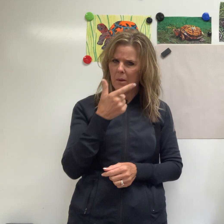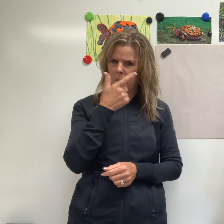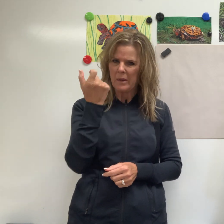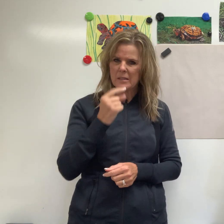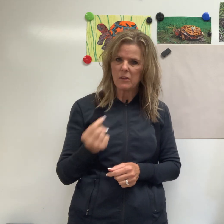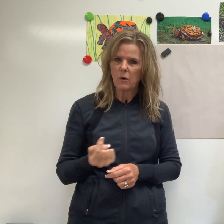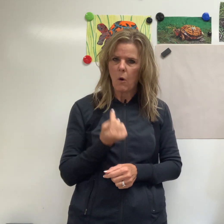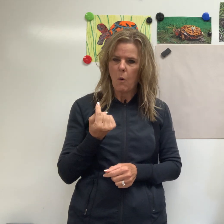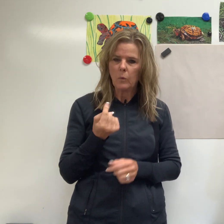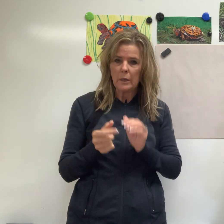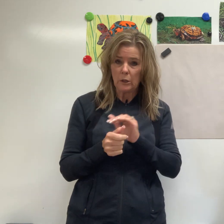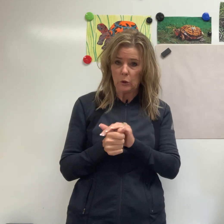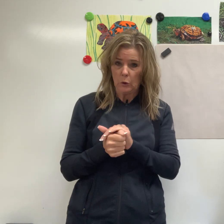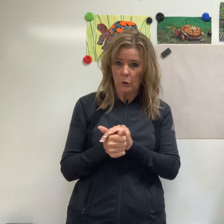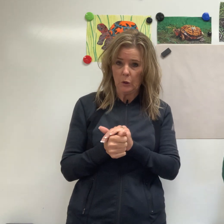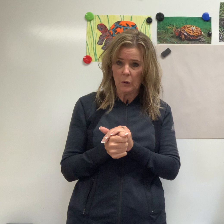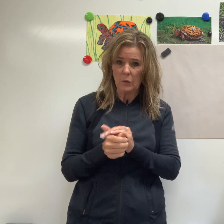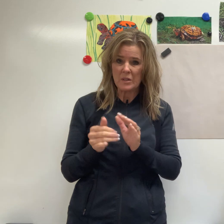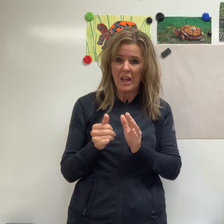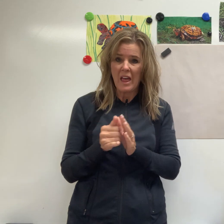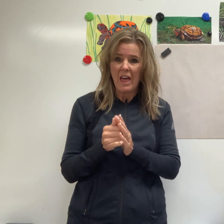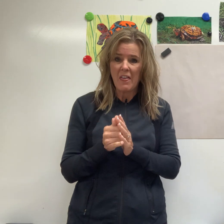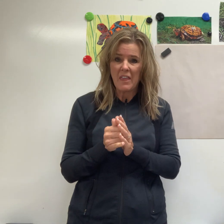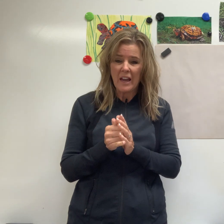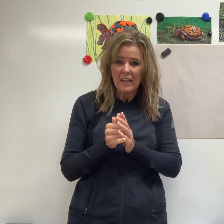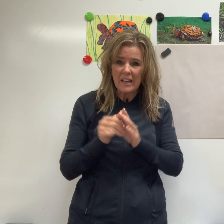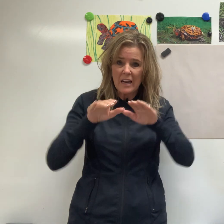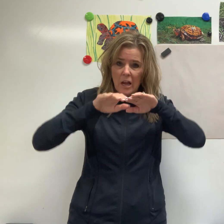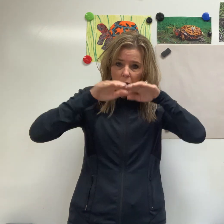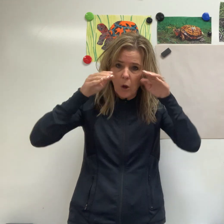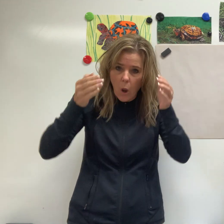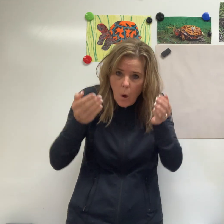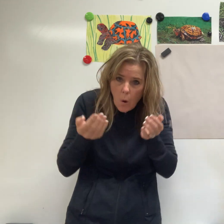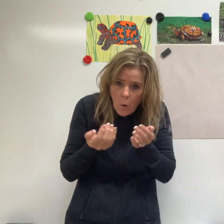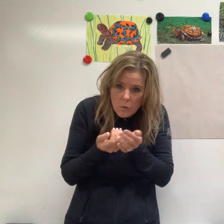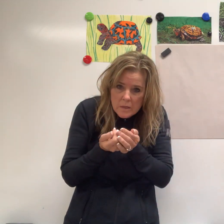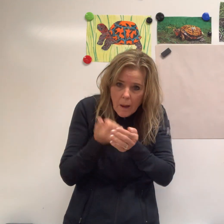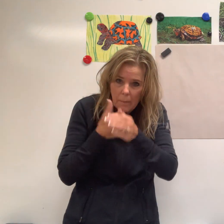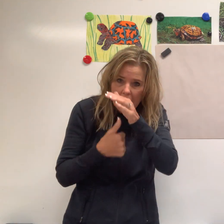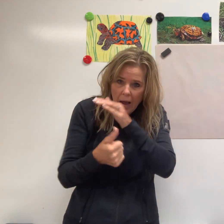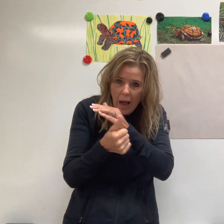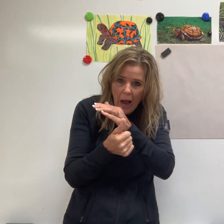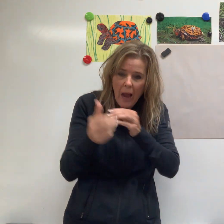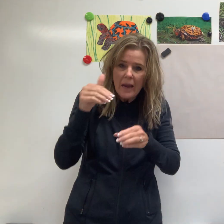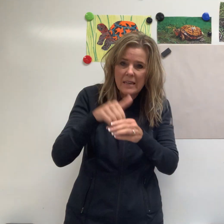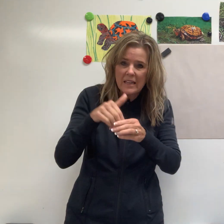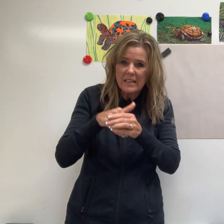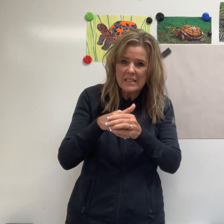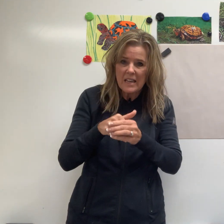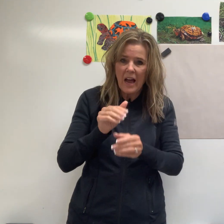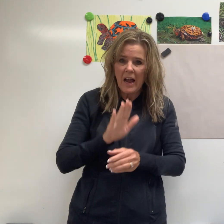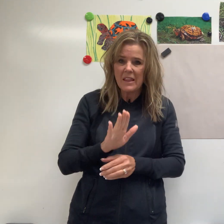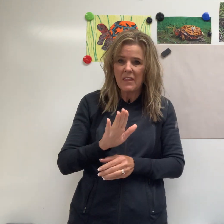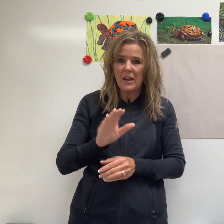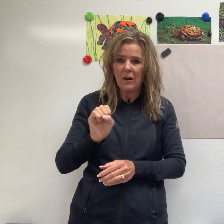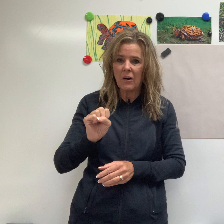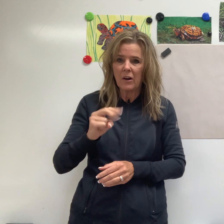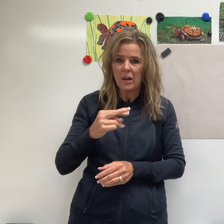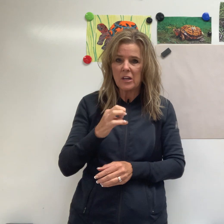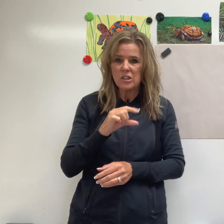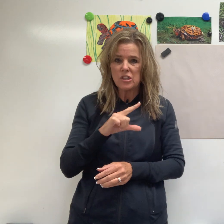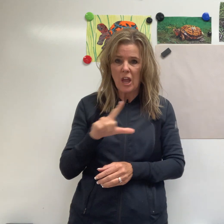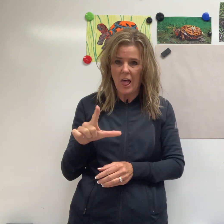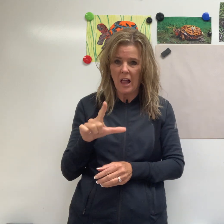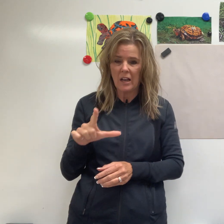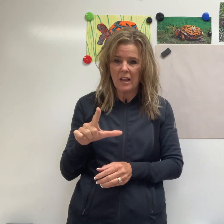are the only turtles that can close up their shell completely. They have a hinge on the side of their shells that